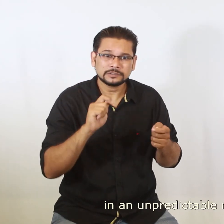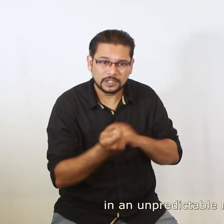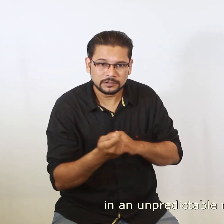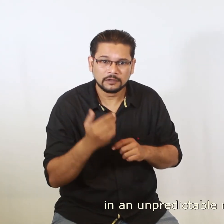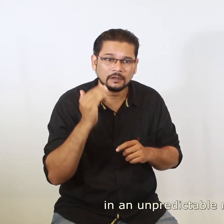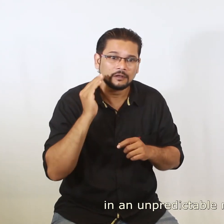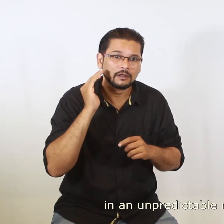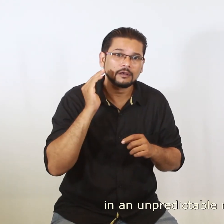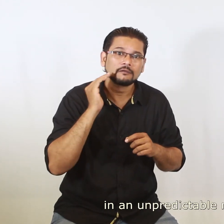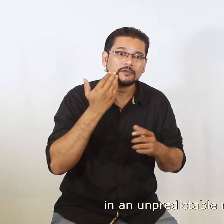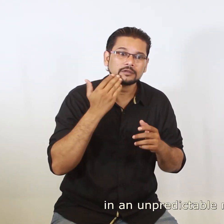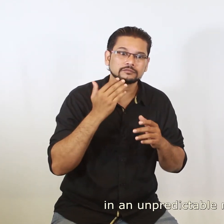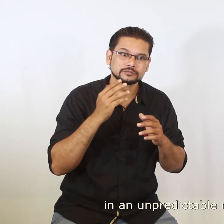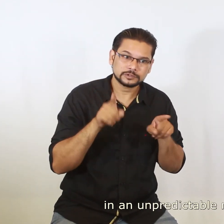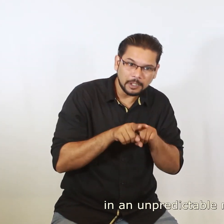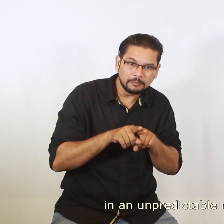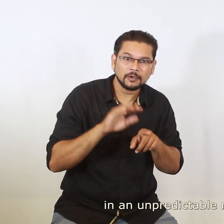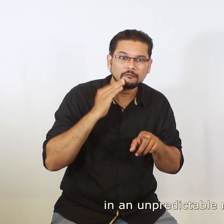in an unpredictable manner